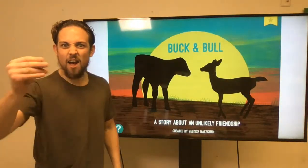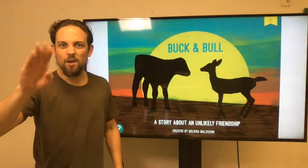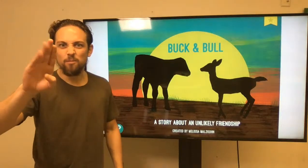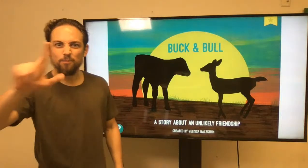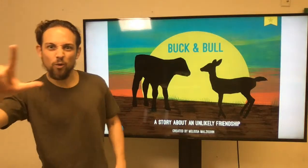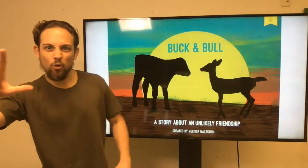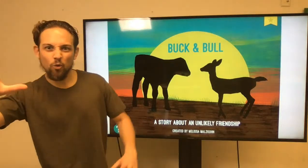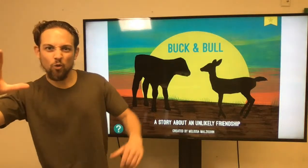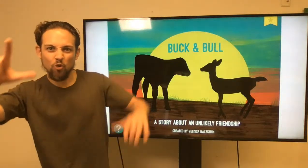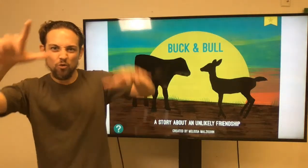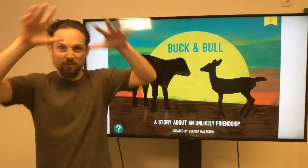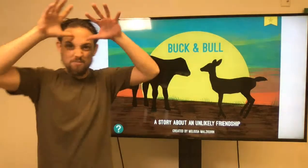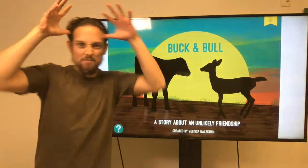Buck and Bull.